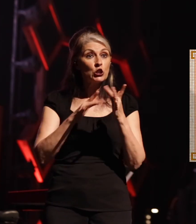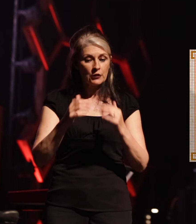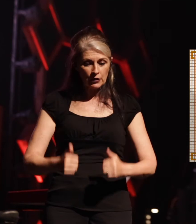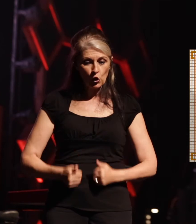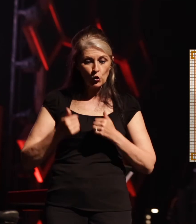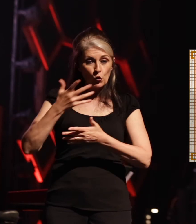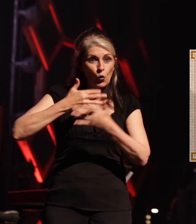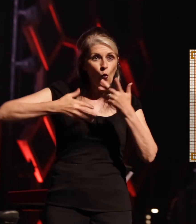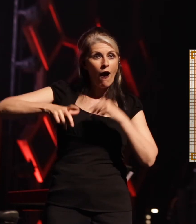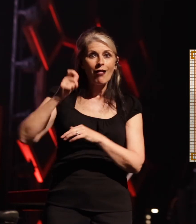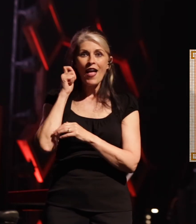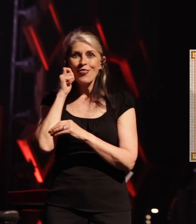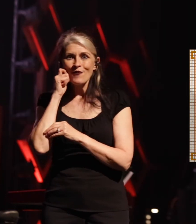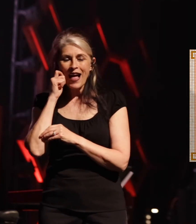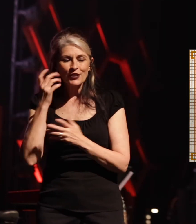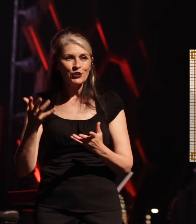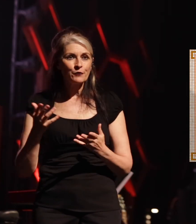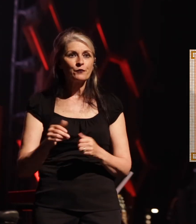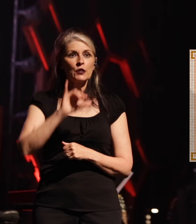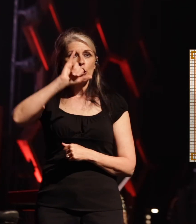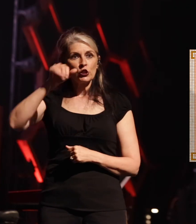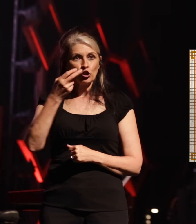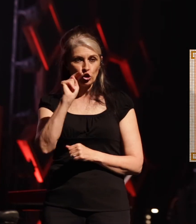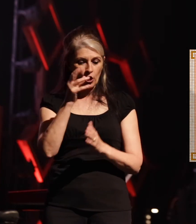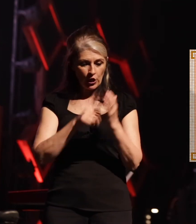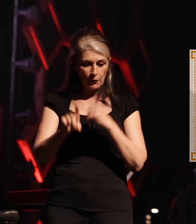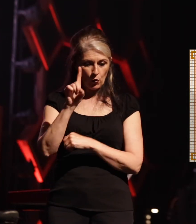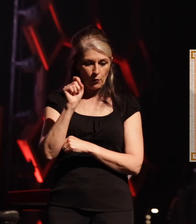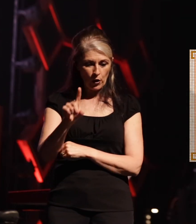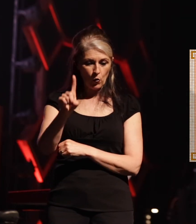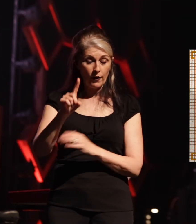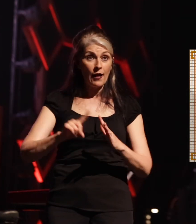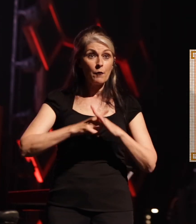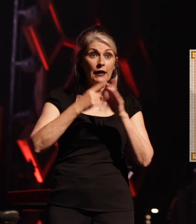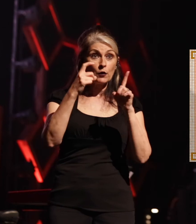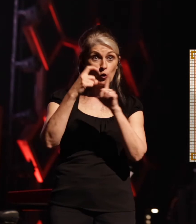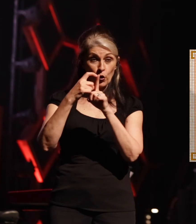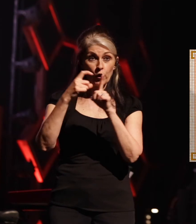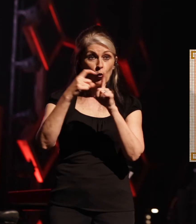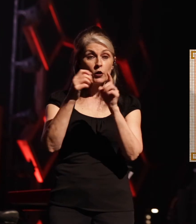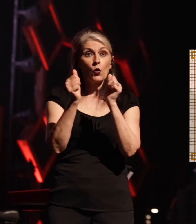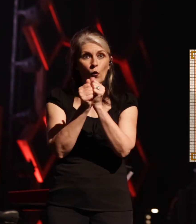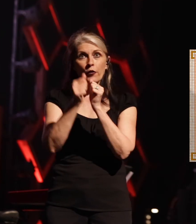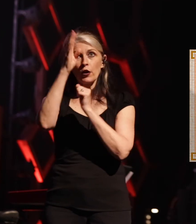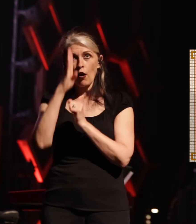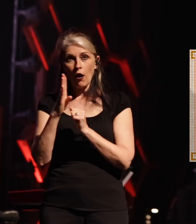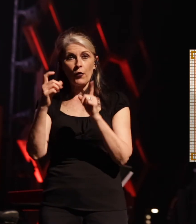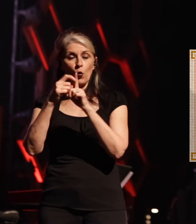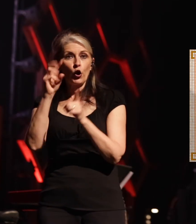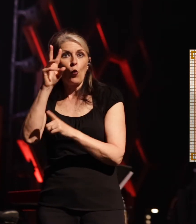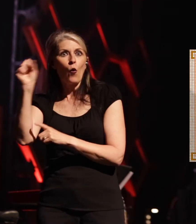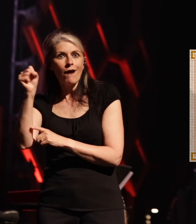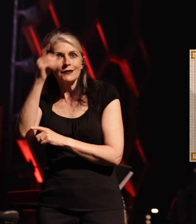John 1:1, it says, "In the beginning was the Word, and the Word was with God, and the Word was God." When you get to John 1:14, it